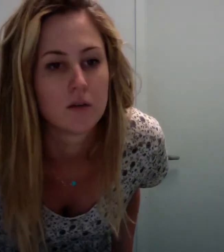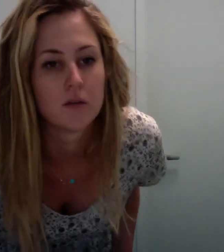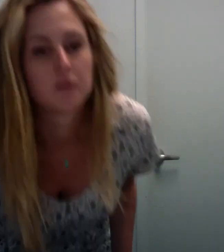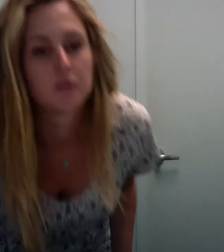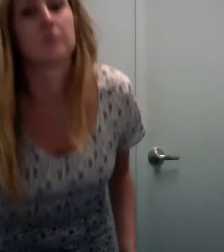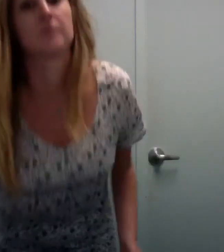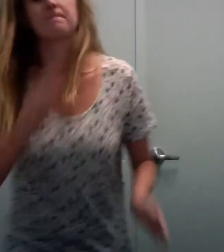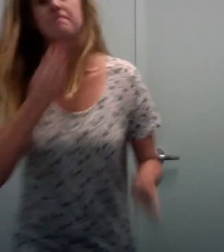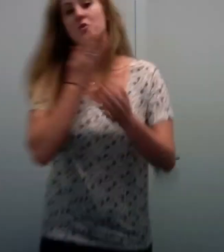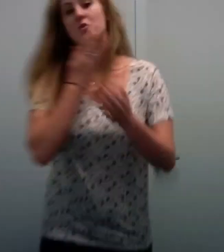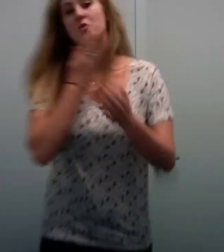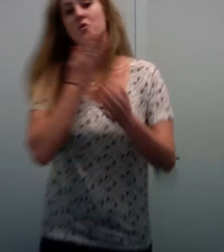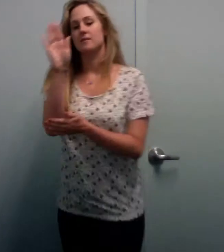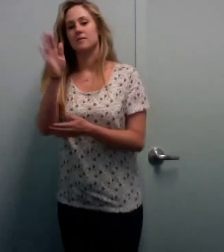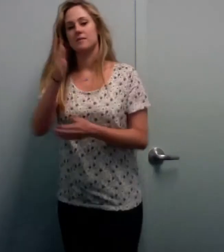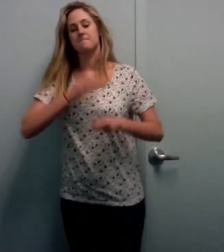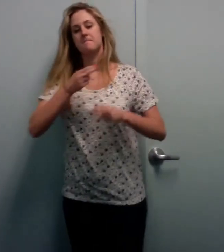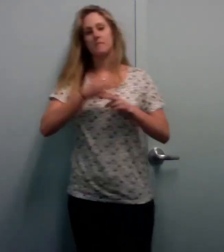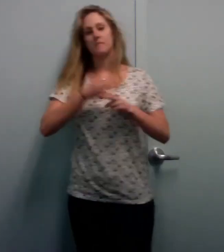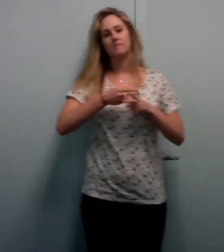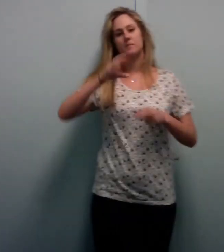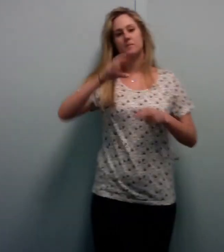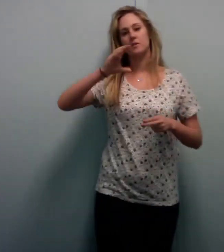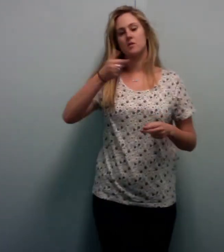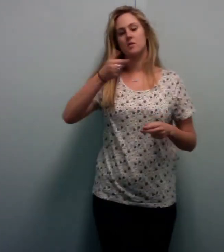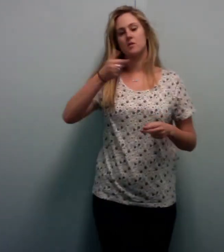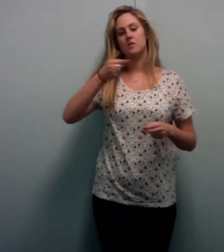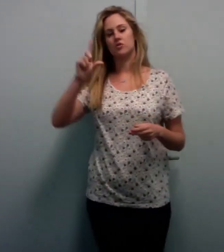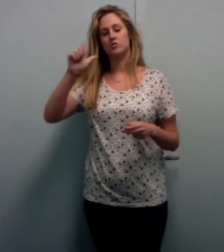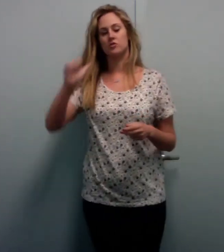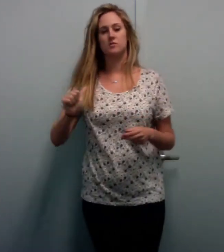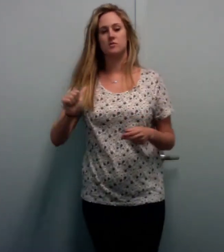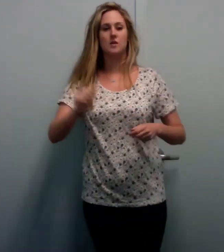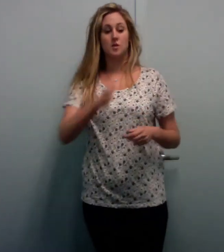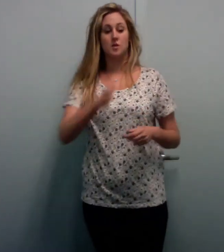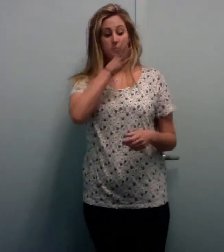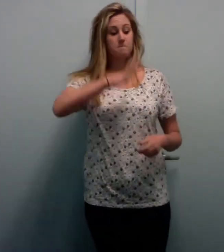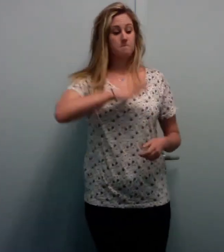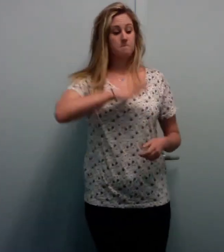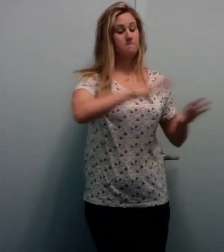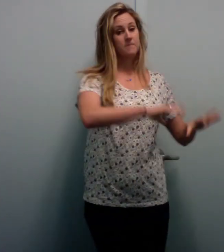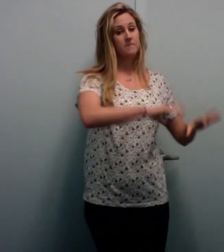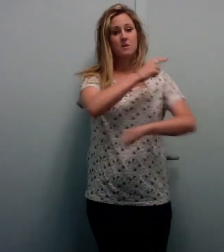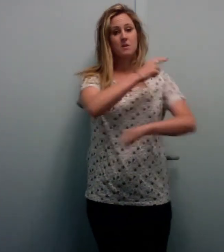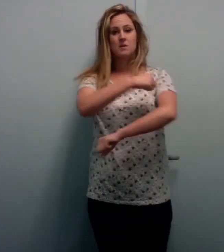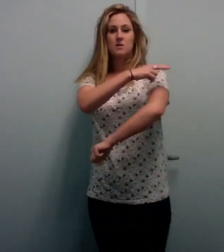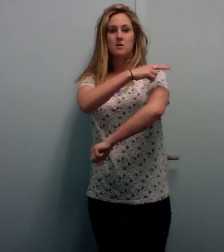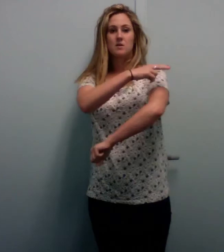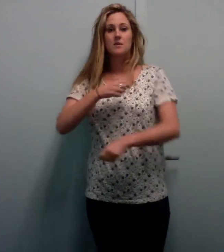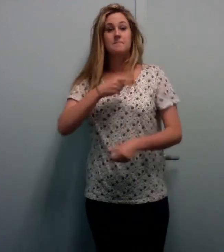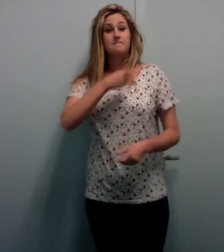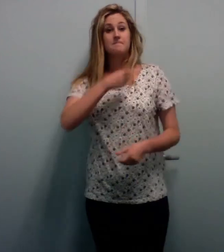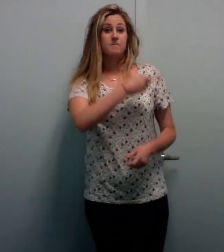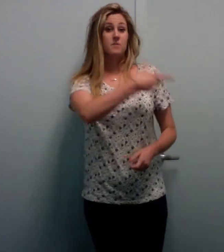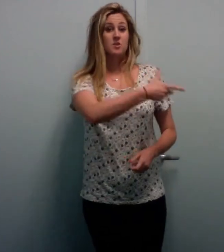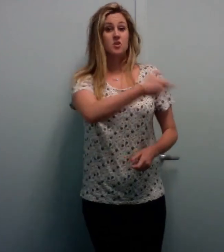Good evening, I'm Sharla McBride. The woman was taken to the hospital after she was shot at the gun show where there were not supposed to be any loaded